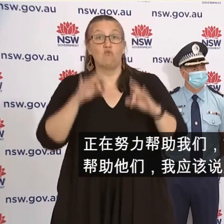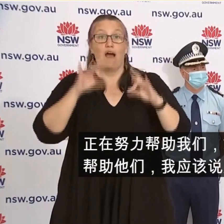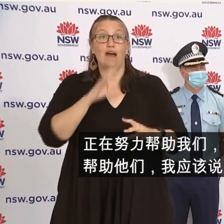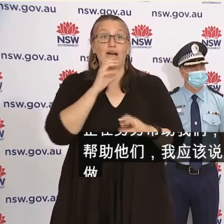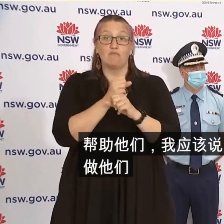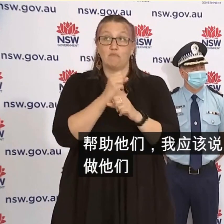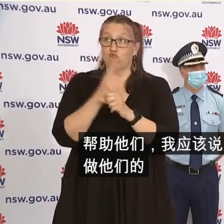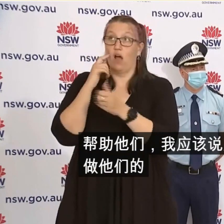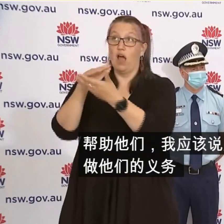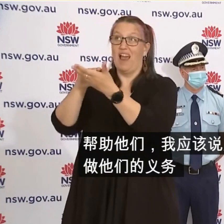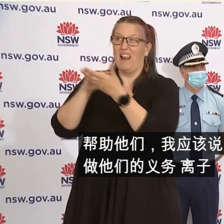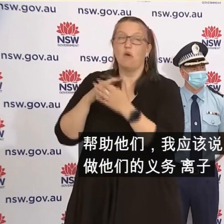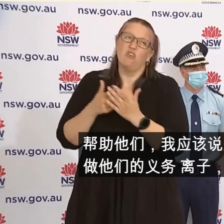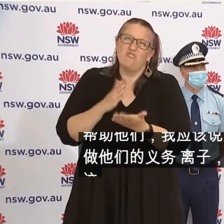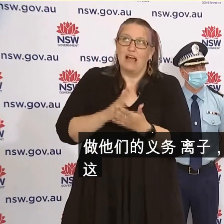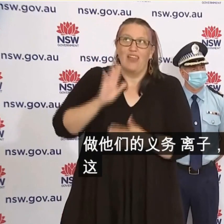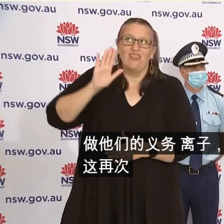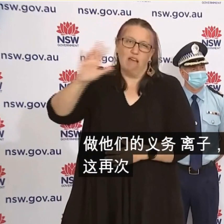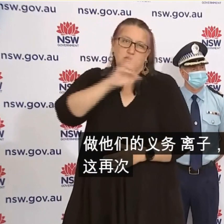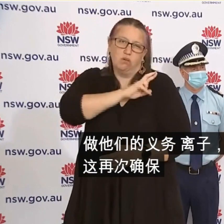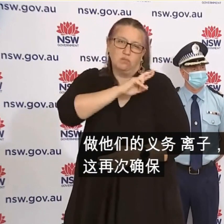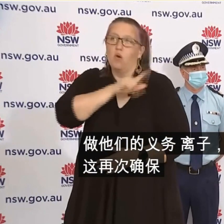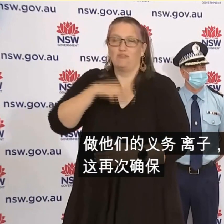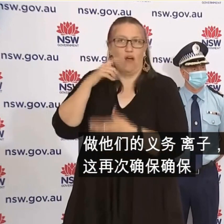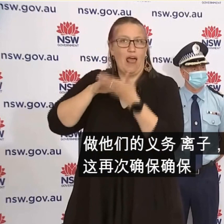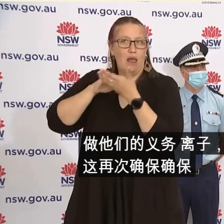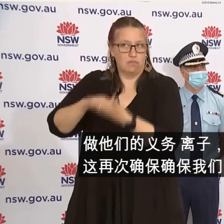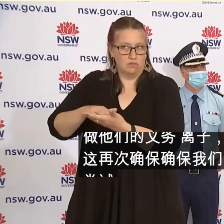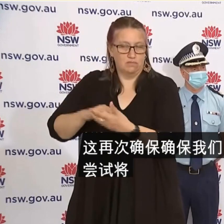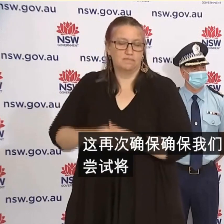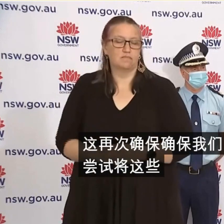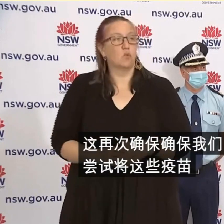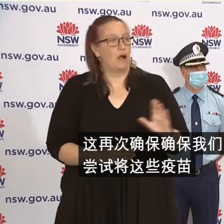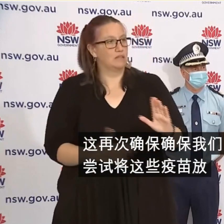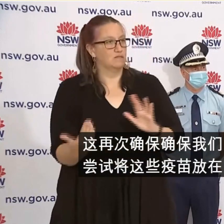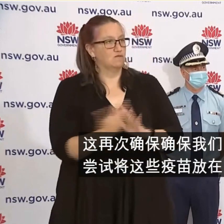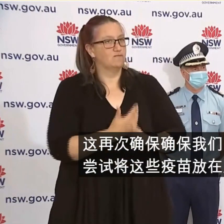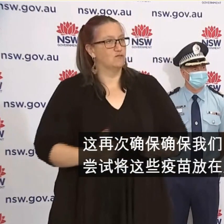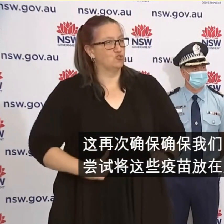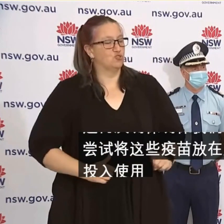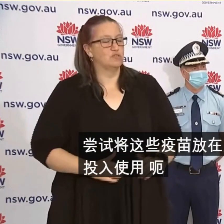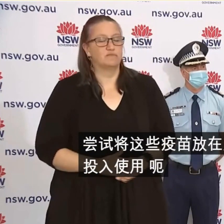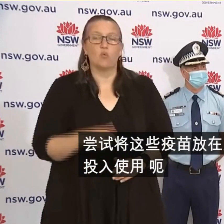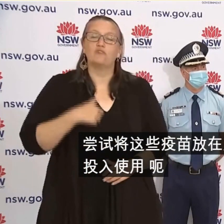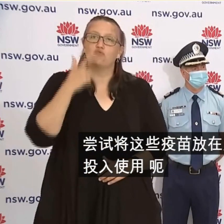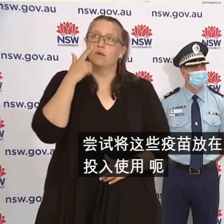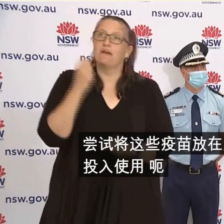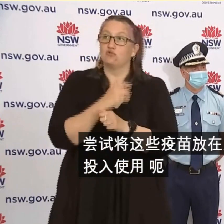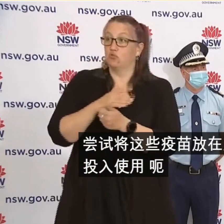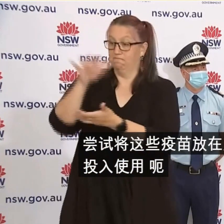say, in a sense of doing what was their obligation, and that is making sure that we try and get those vaccines up there and into